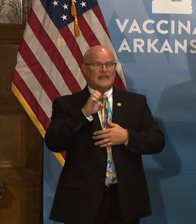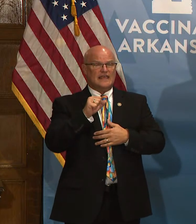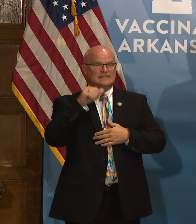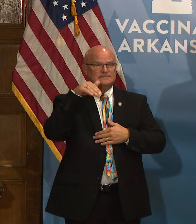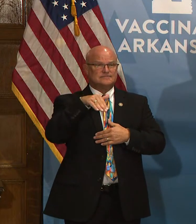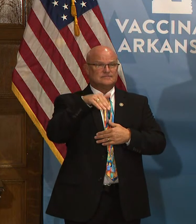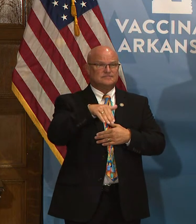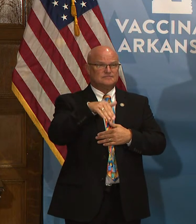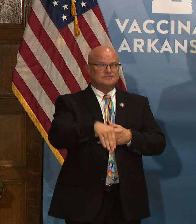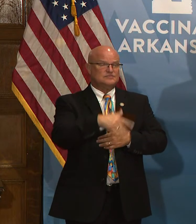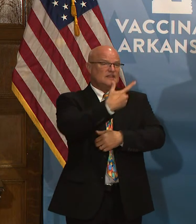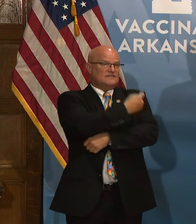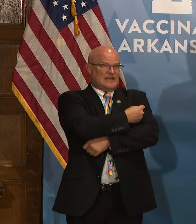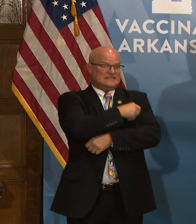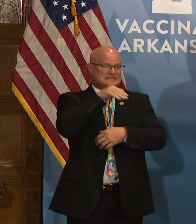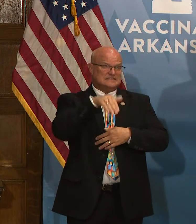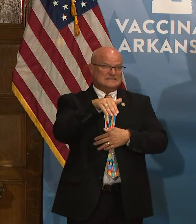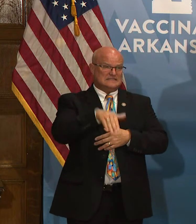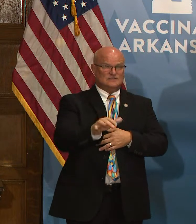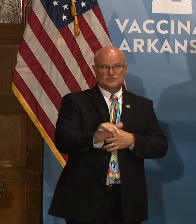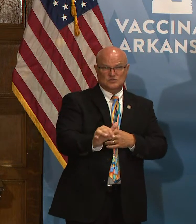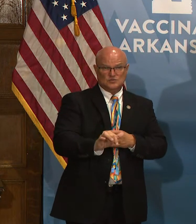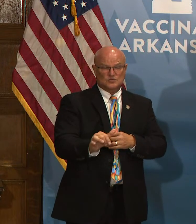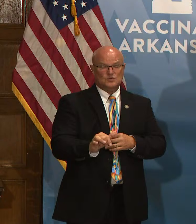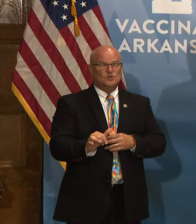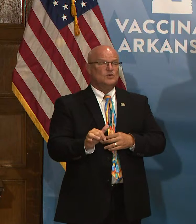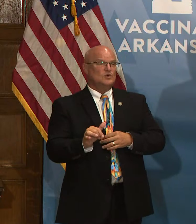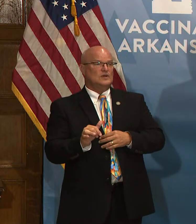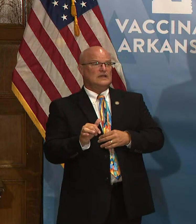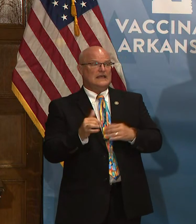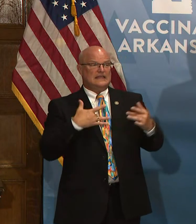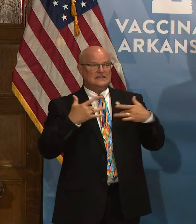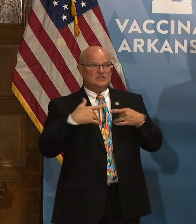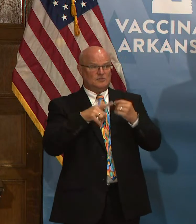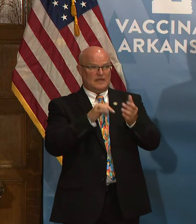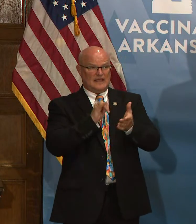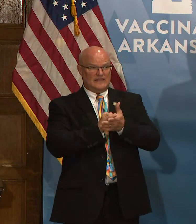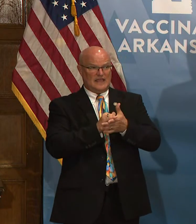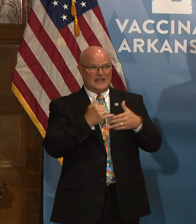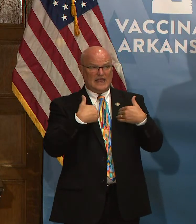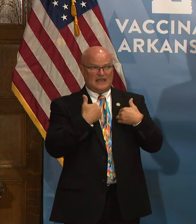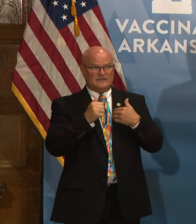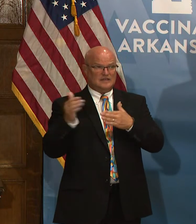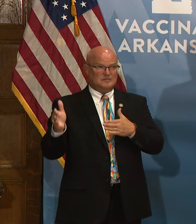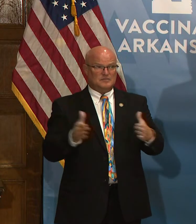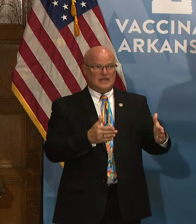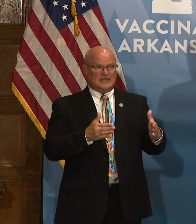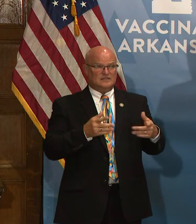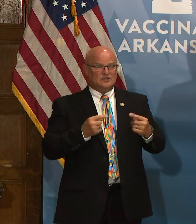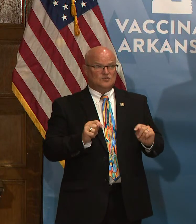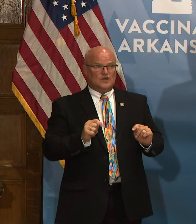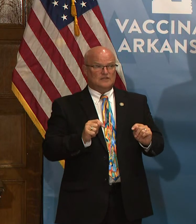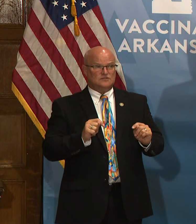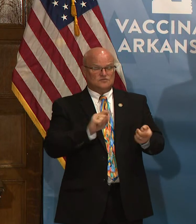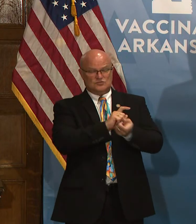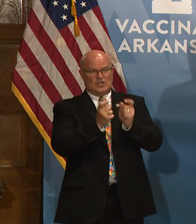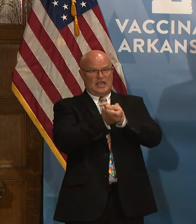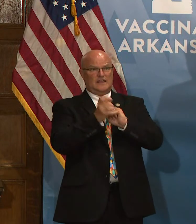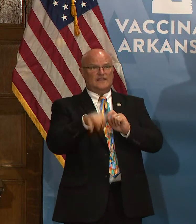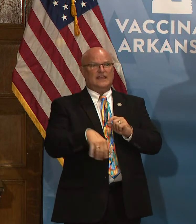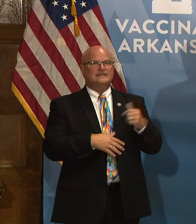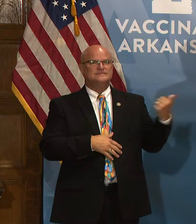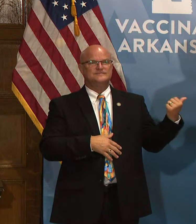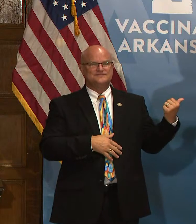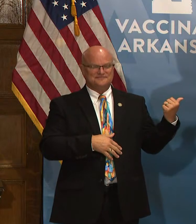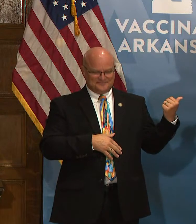the vaccinations have been going down. Are you concerned about that, and do you have any plans to try to turn that around? Well, that's